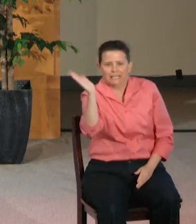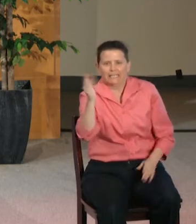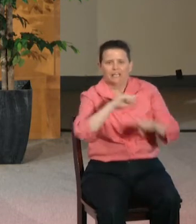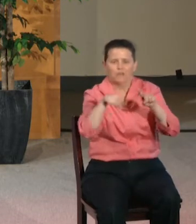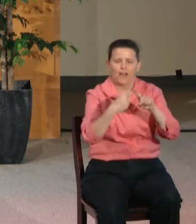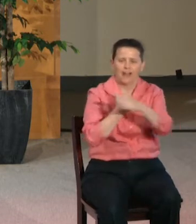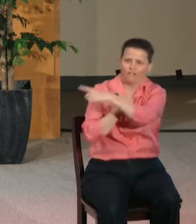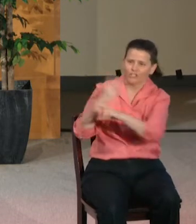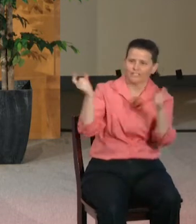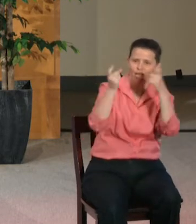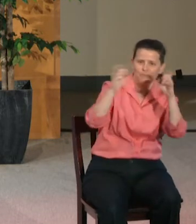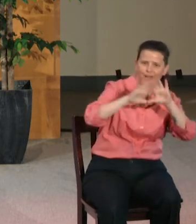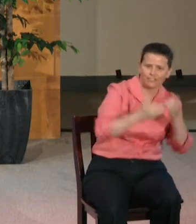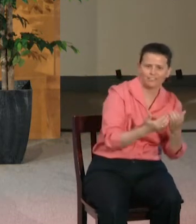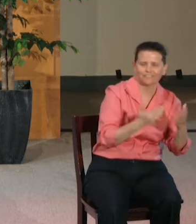a highlight of the day.